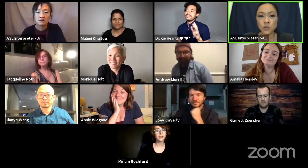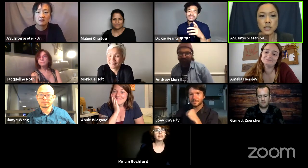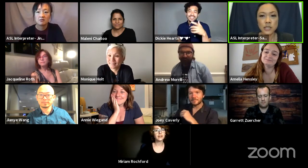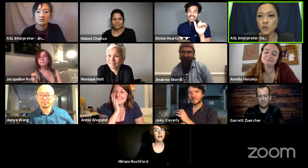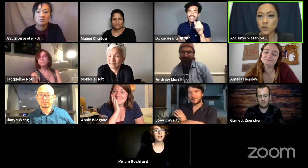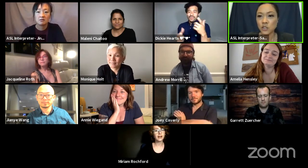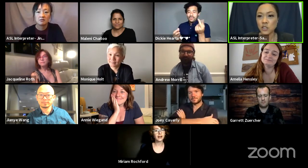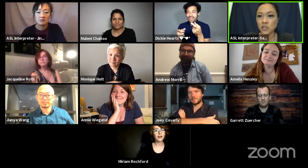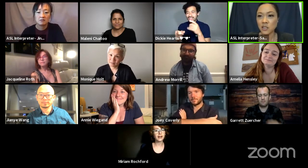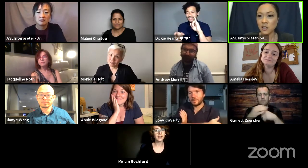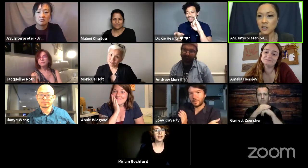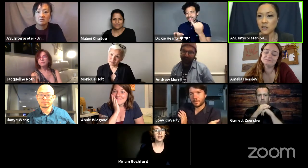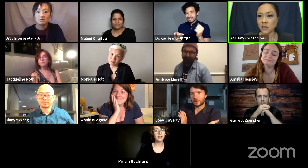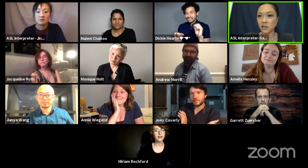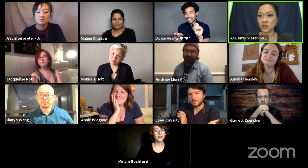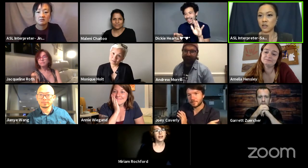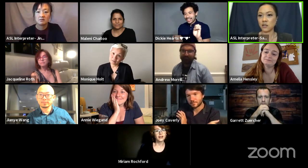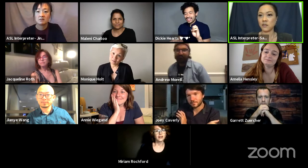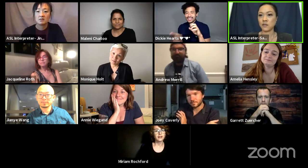wanted to answer the question, Dickie?